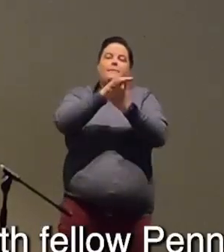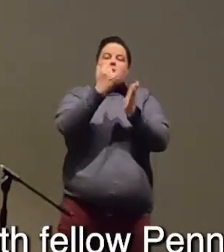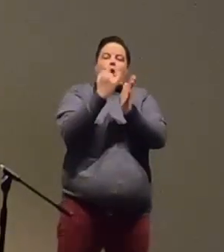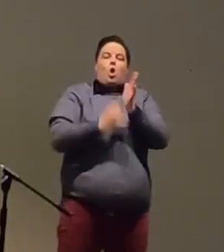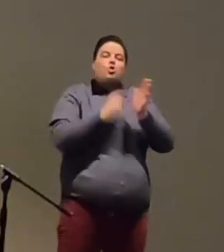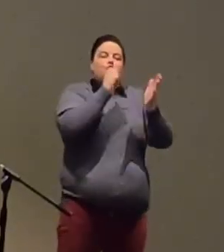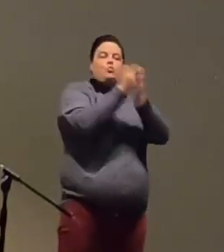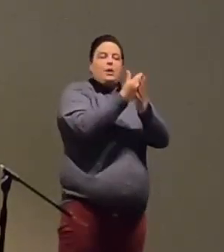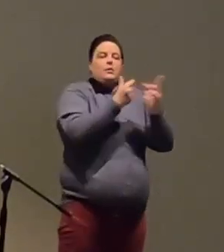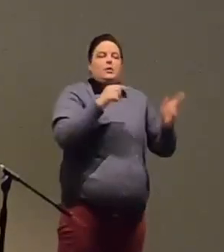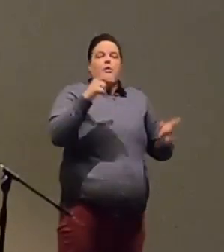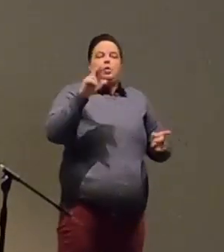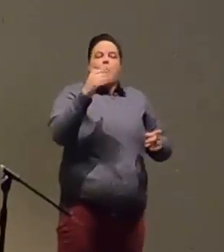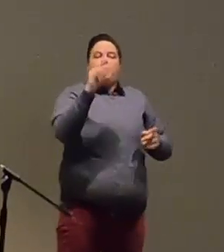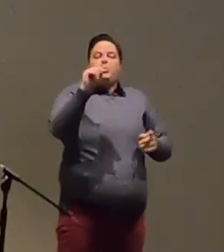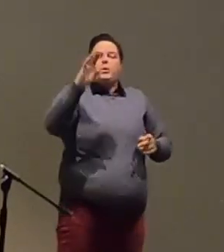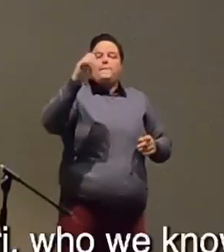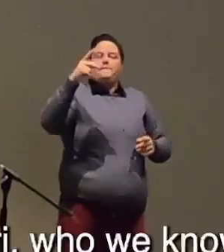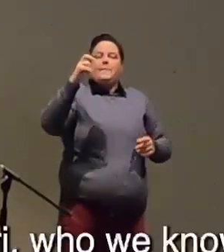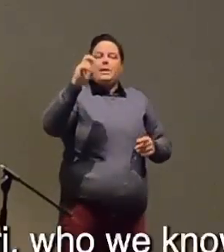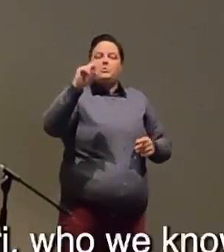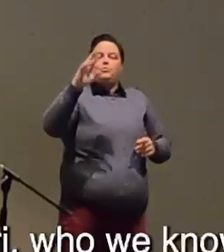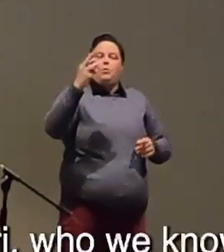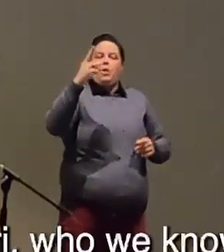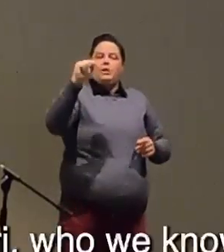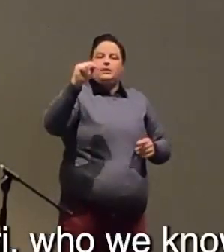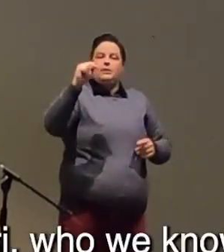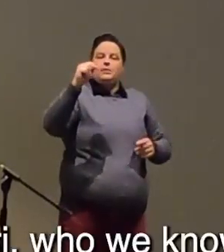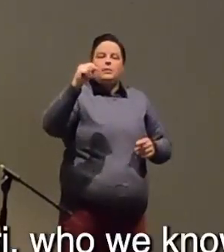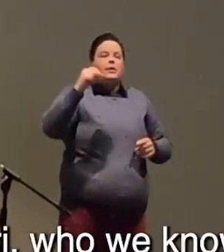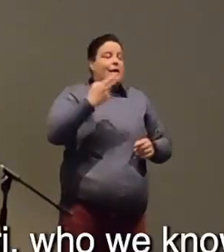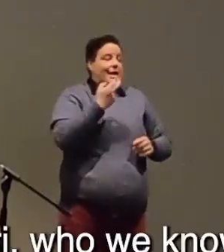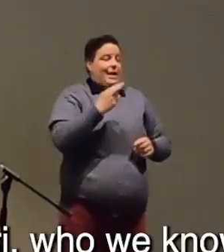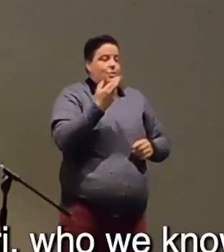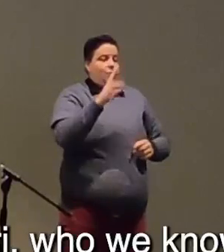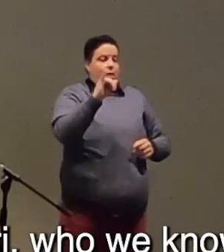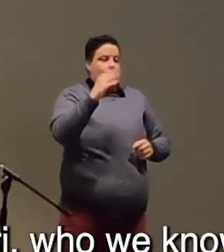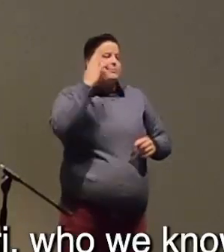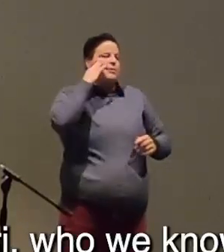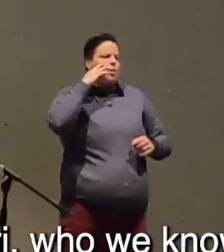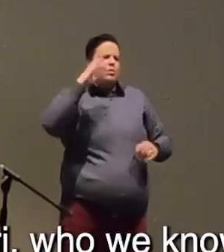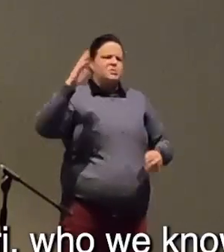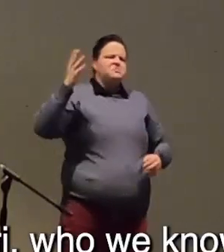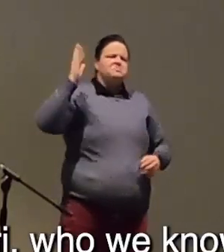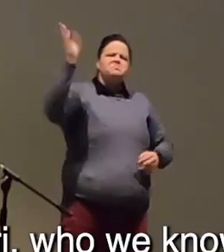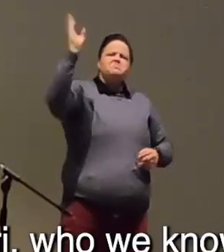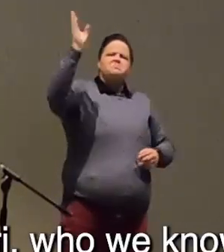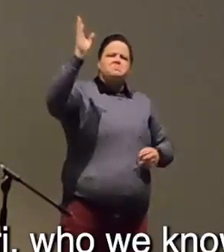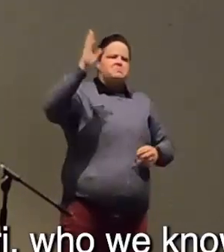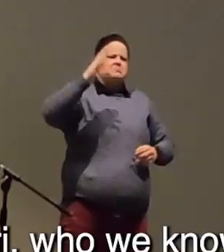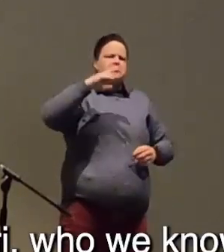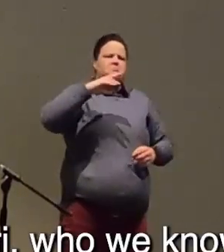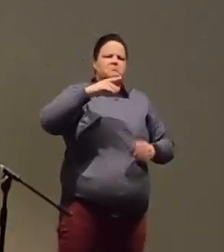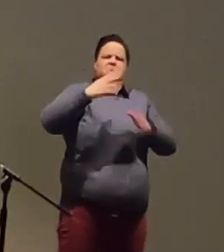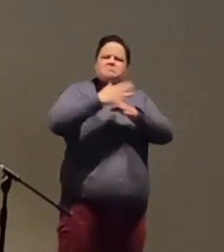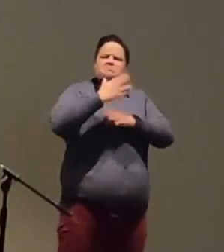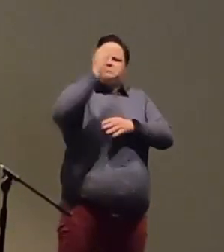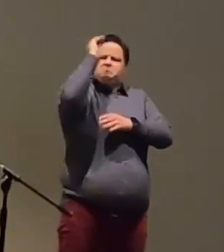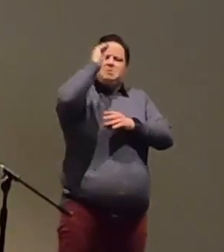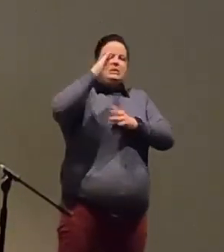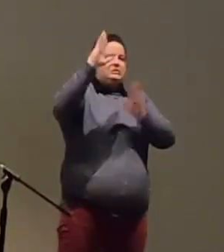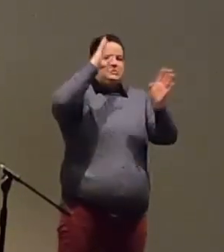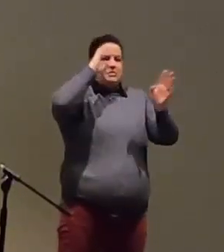Art graduate, Robert Henry. Henry, who we know was very outspoken about his views,